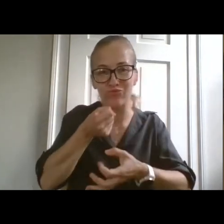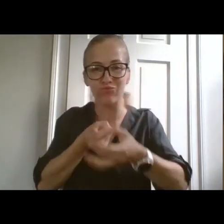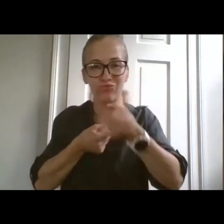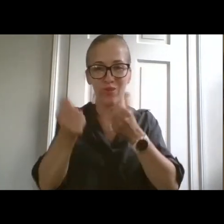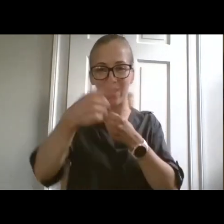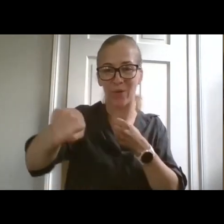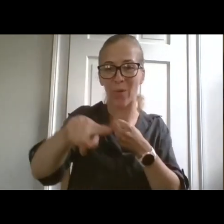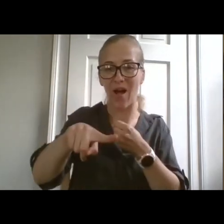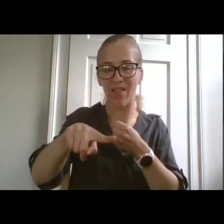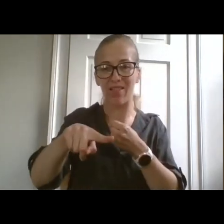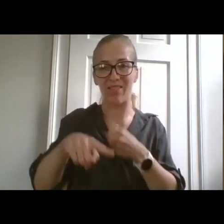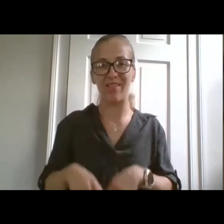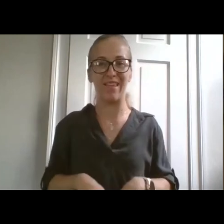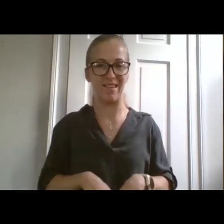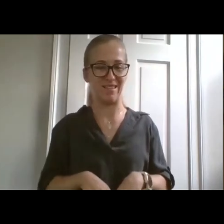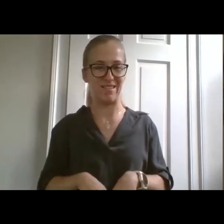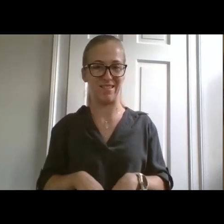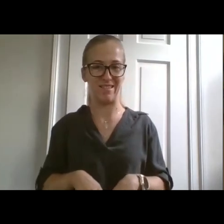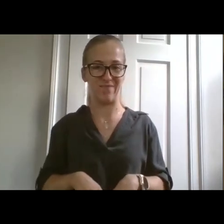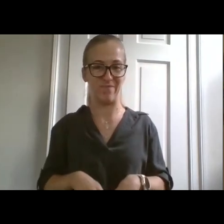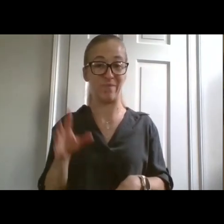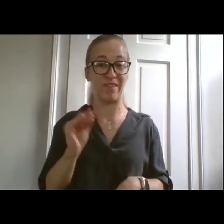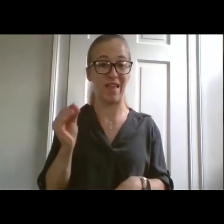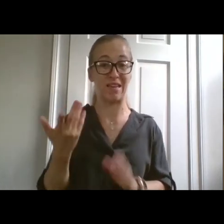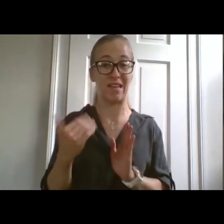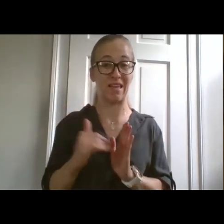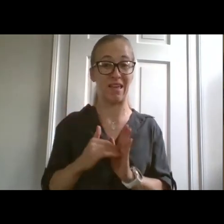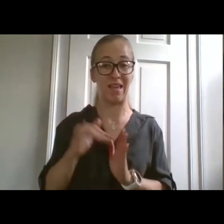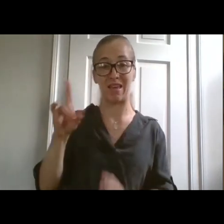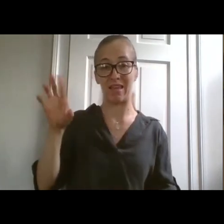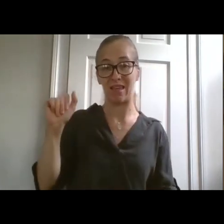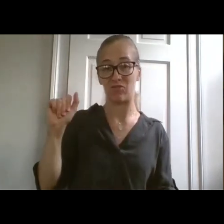trivia. Was there one of those? And once again, Idra, Paul, thank you so very much.